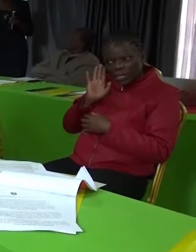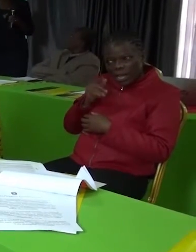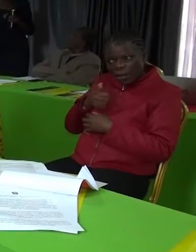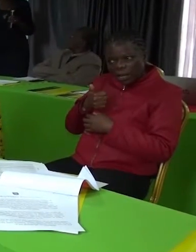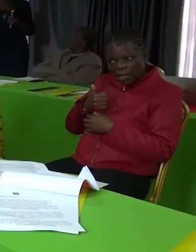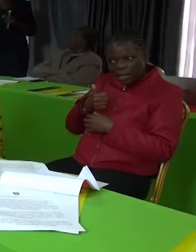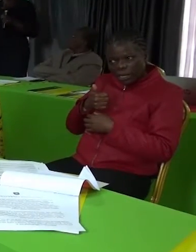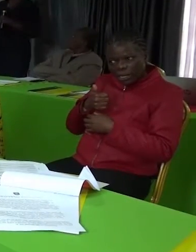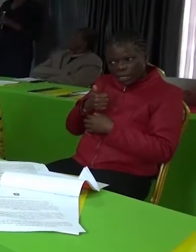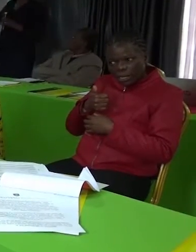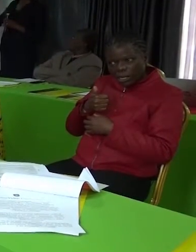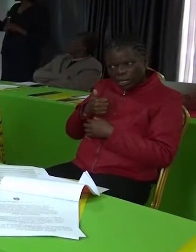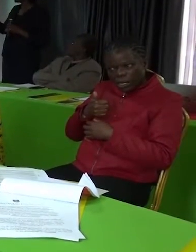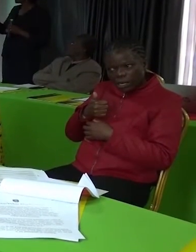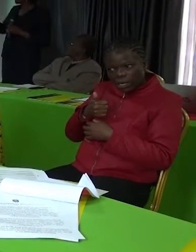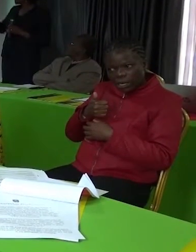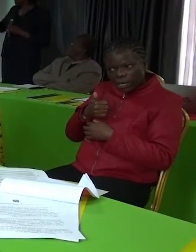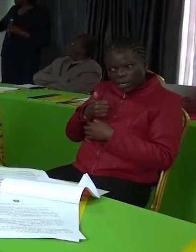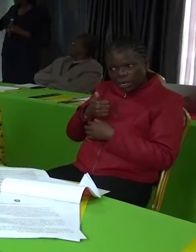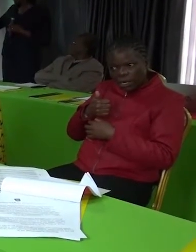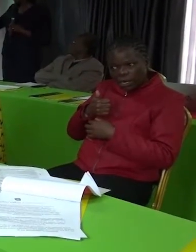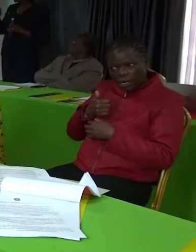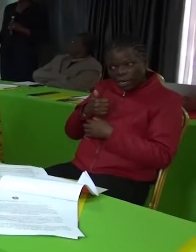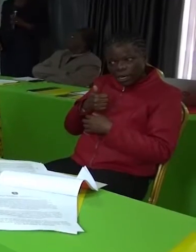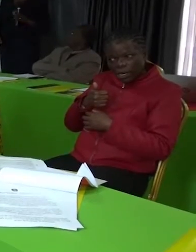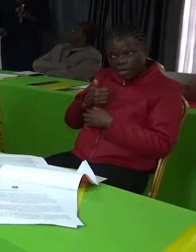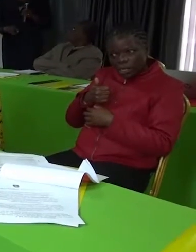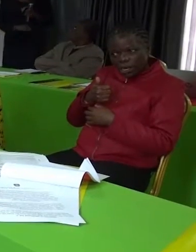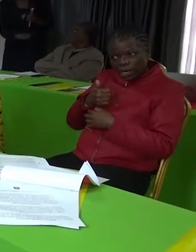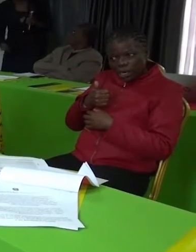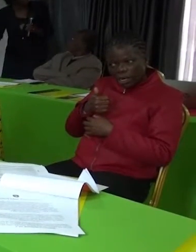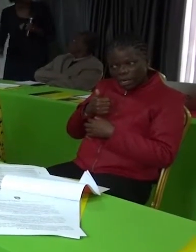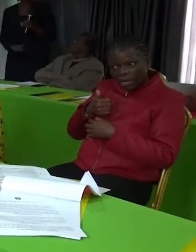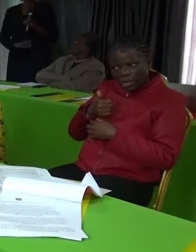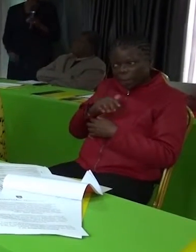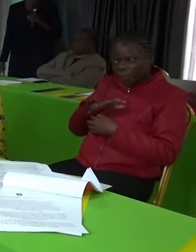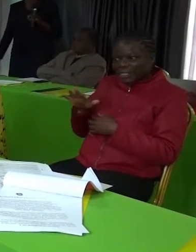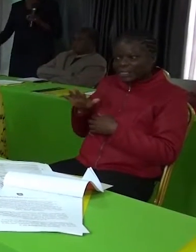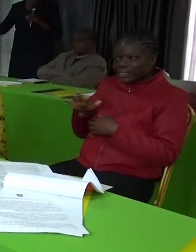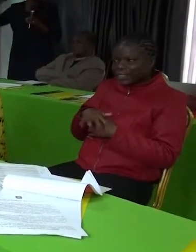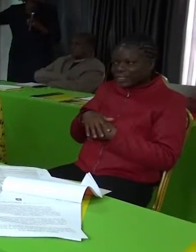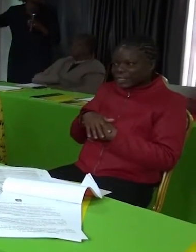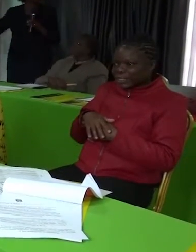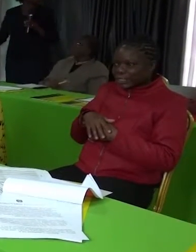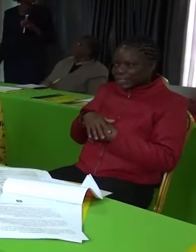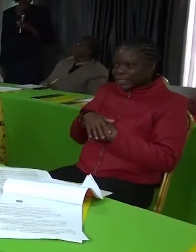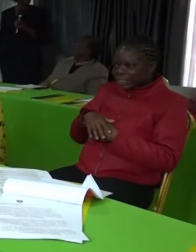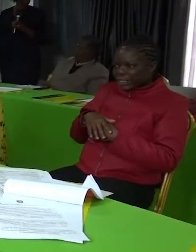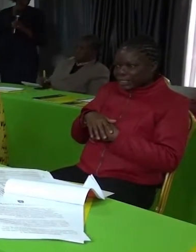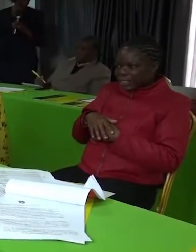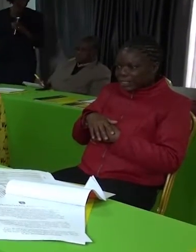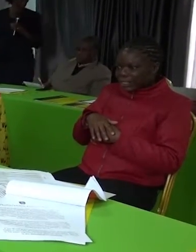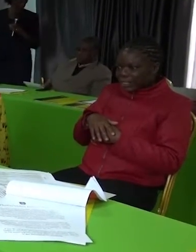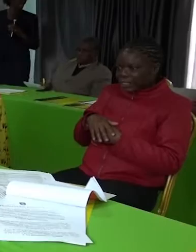done. But we shall also have evaluation at the school level, because this national one is a